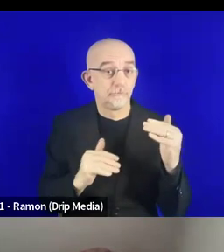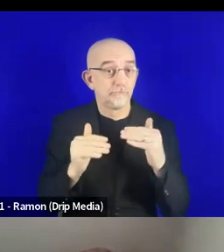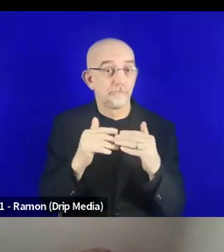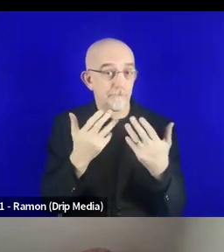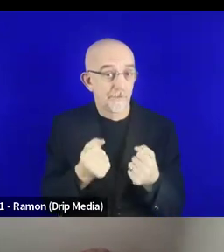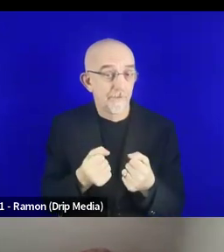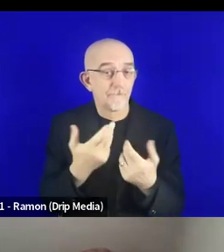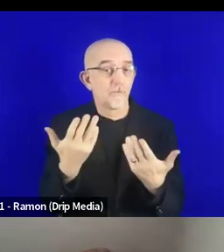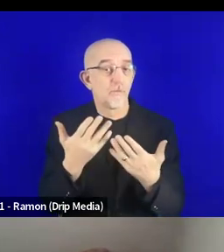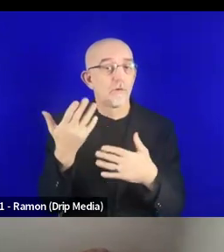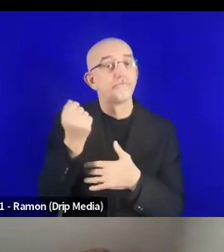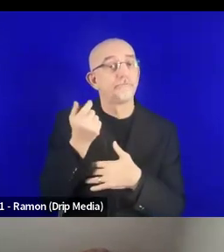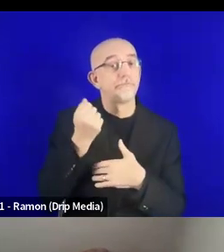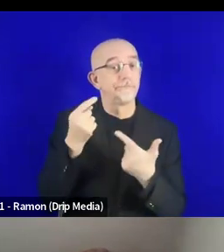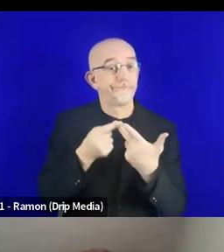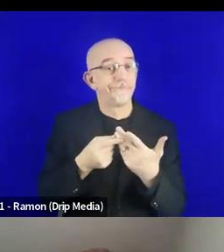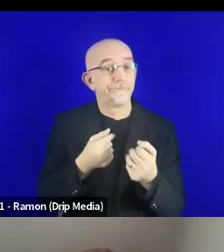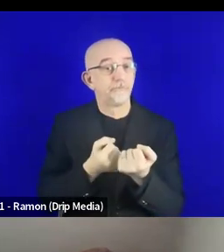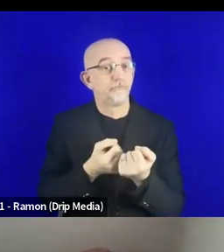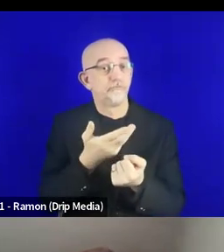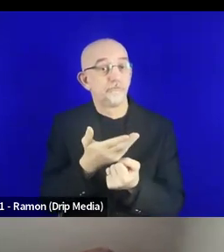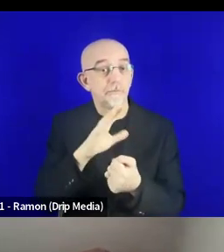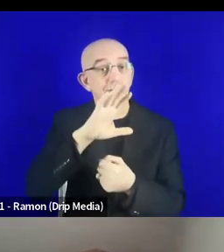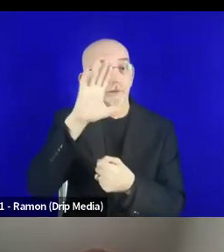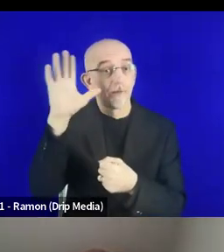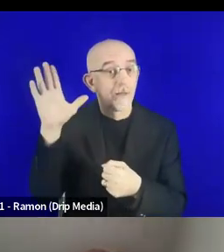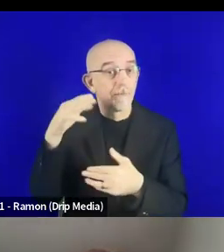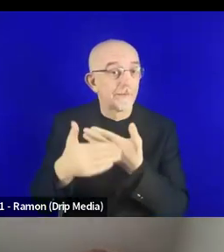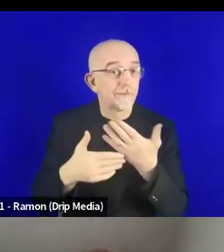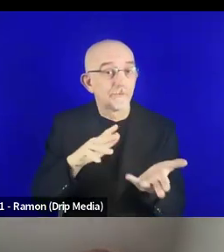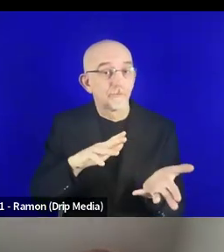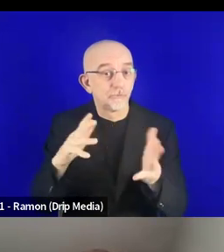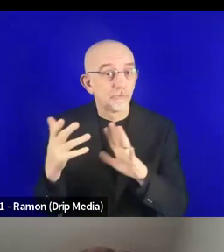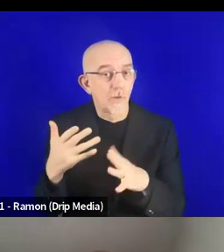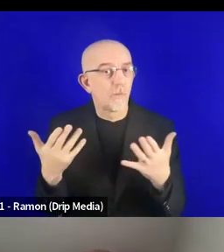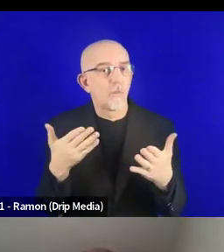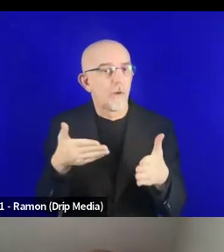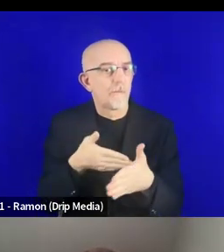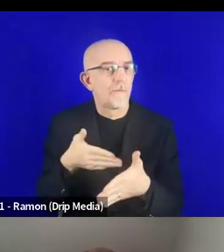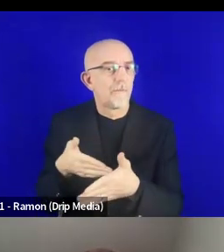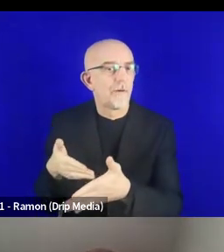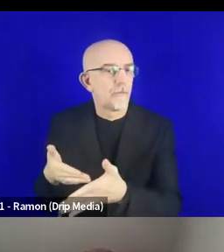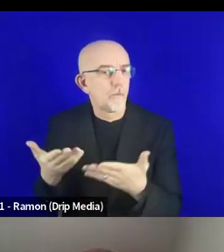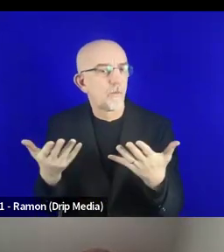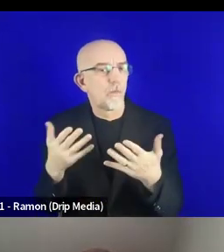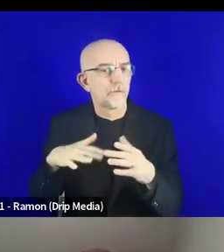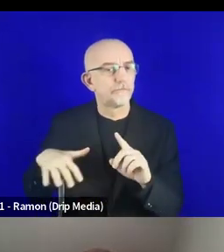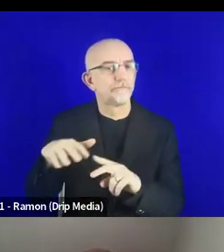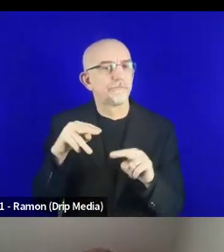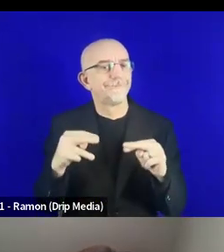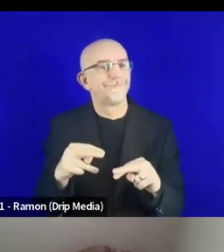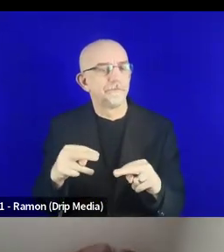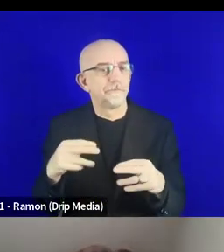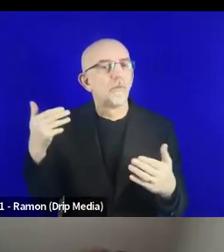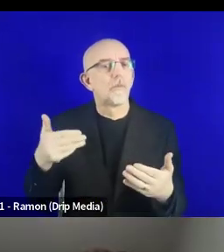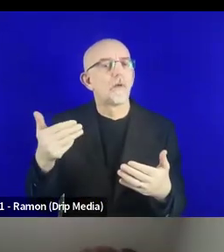is very relevant, very interesting to highlight. I think if we're talking about these insights for practice, I think this is,